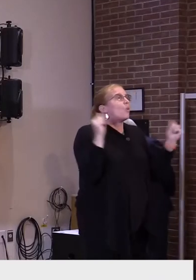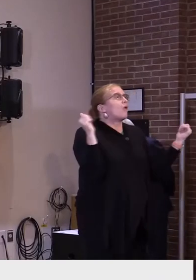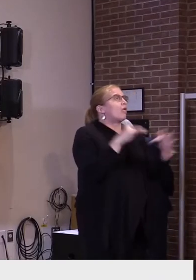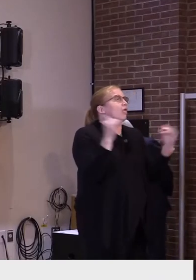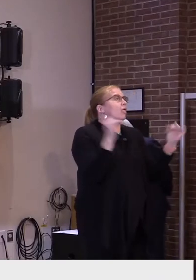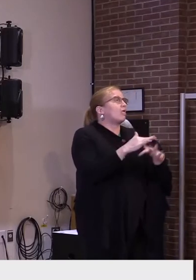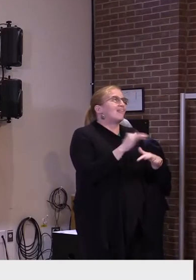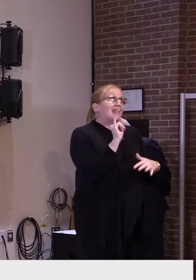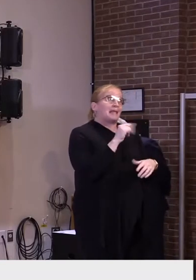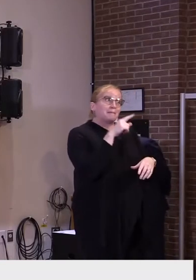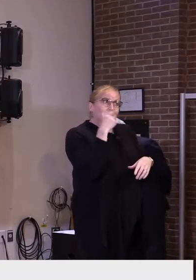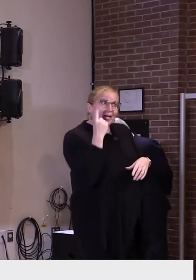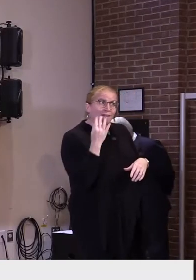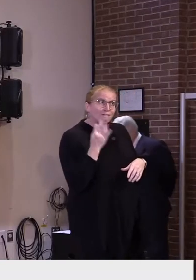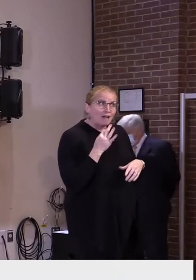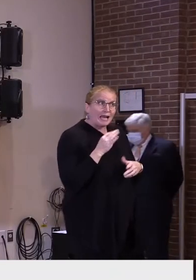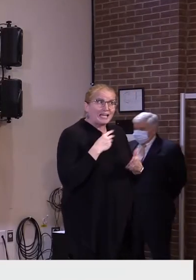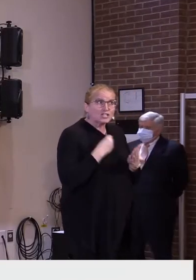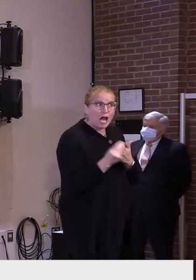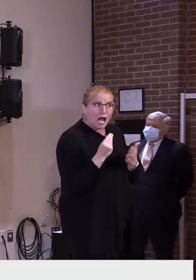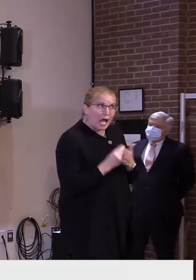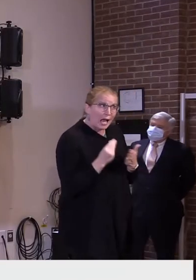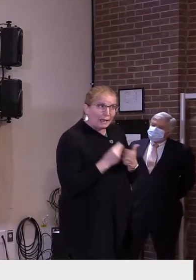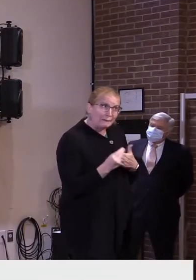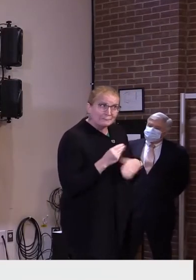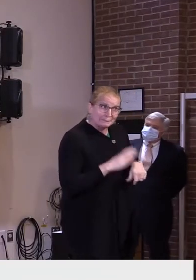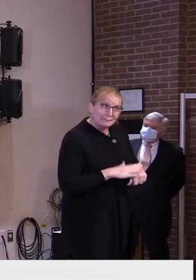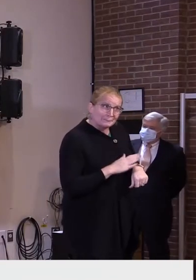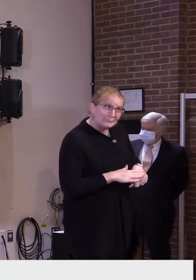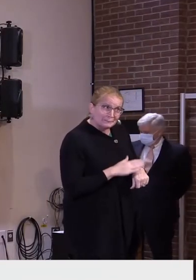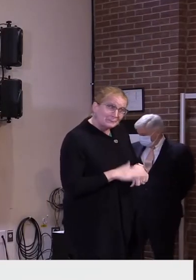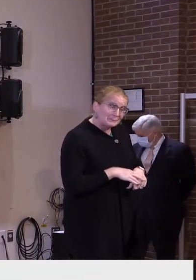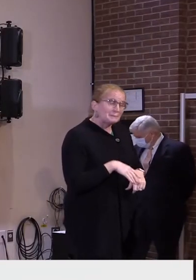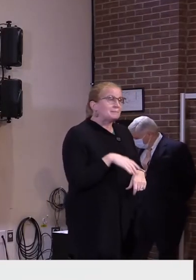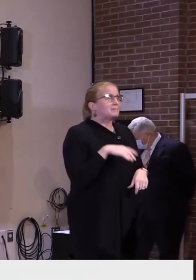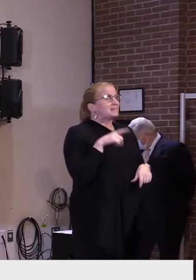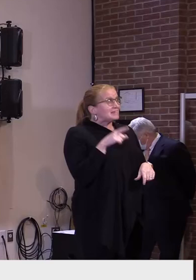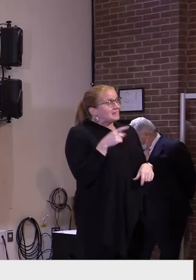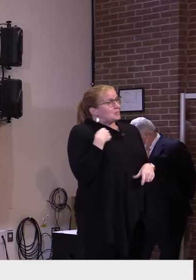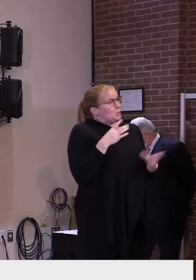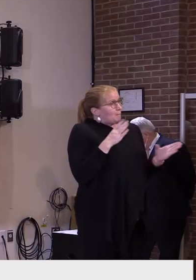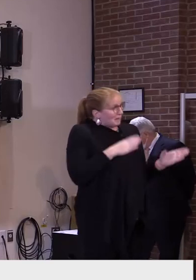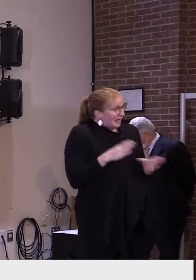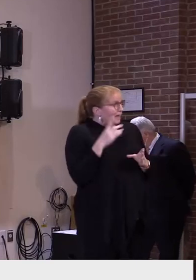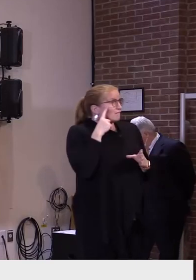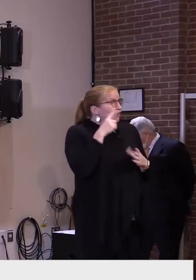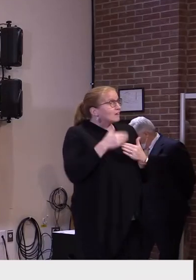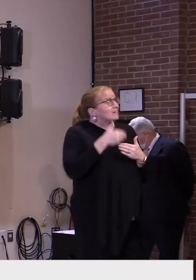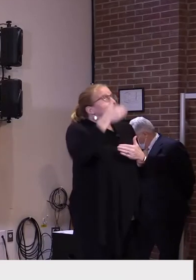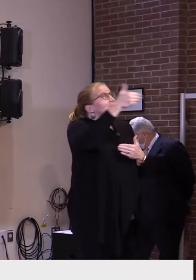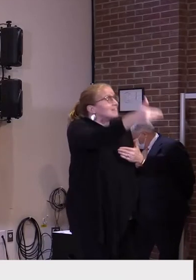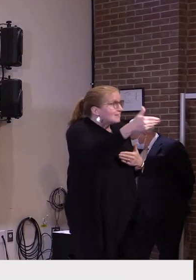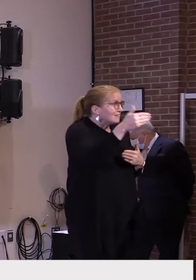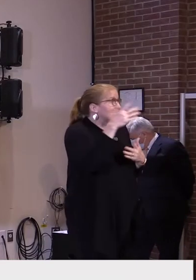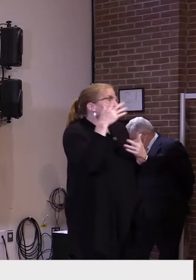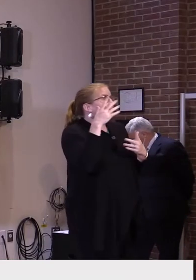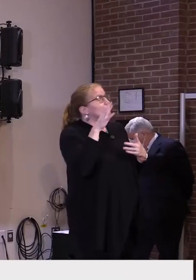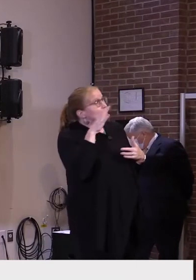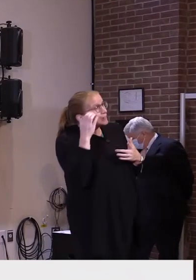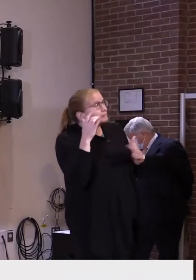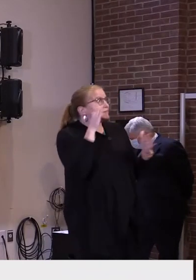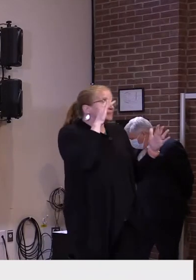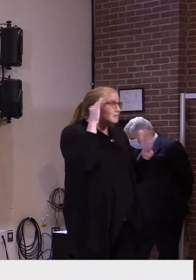Black Friday shoppers. And as you plan for the holiday season that's yet to come, remember that the